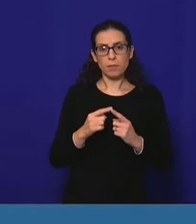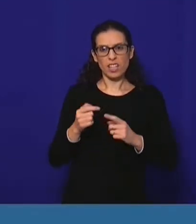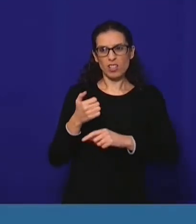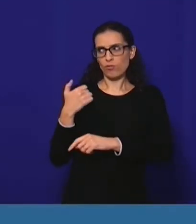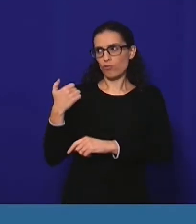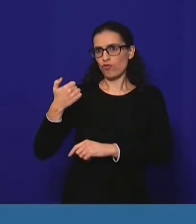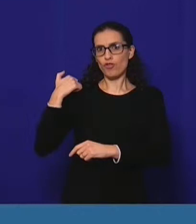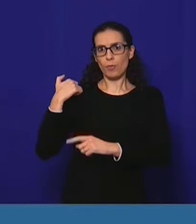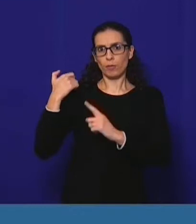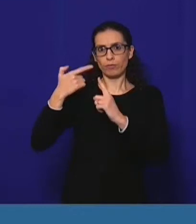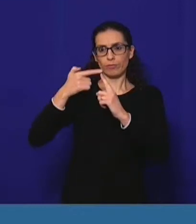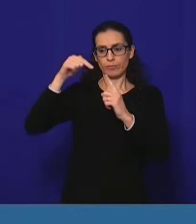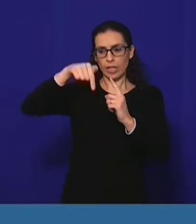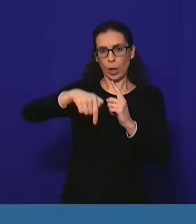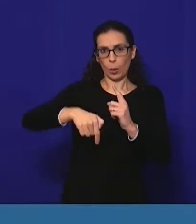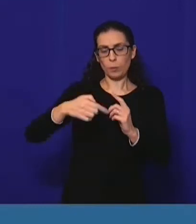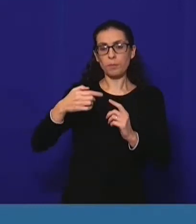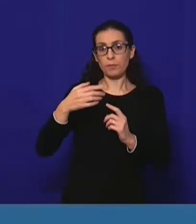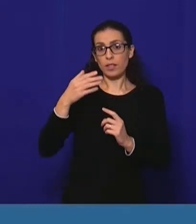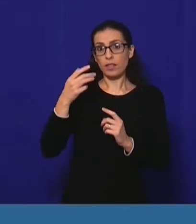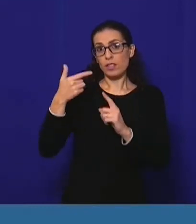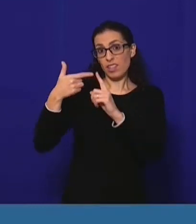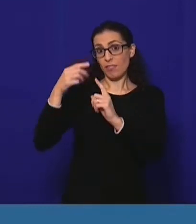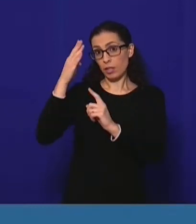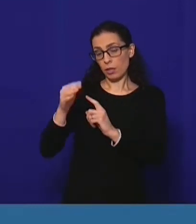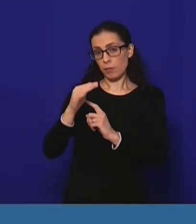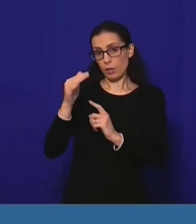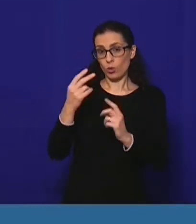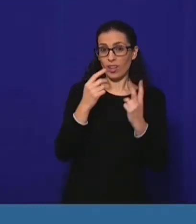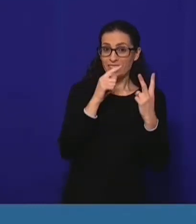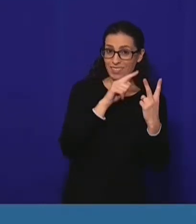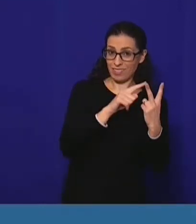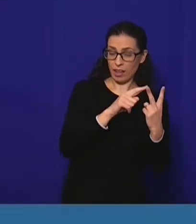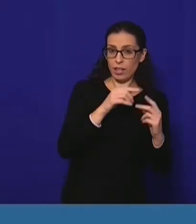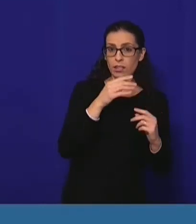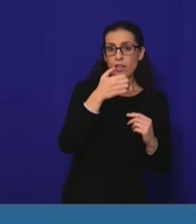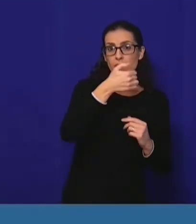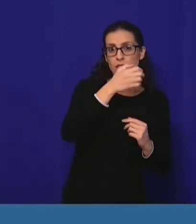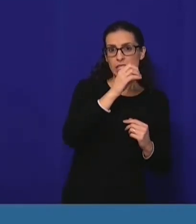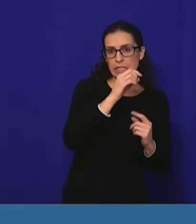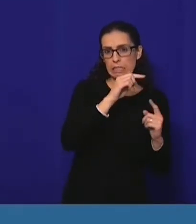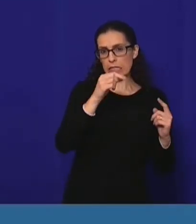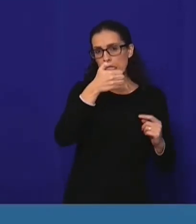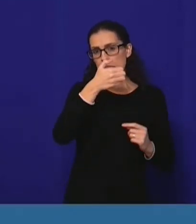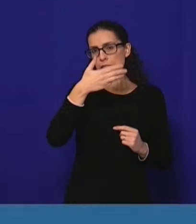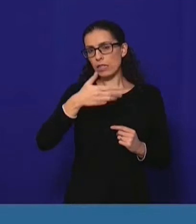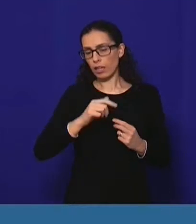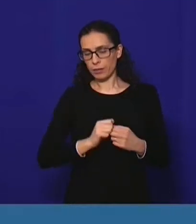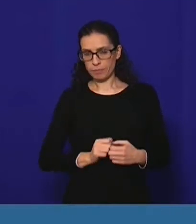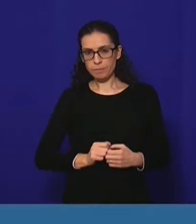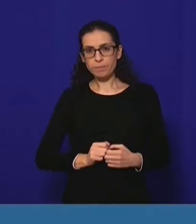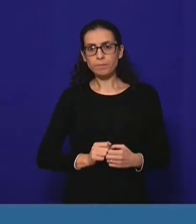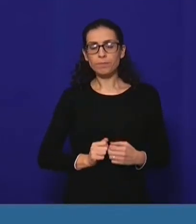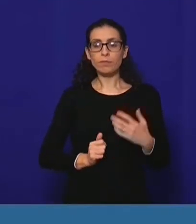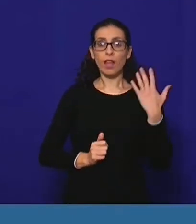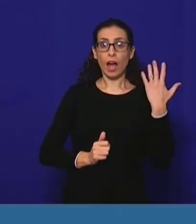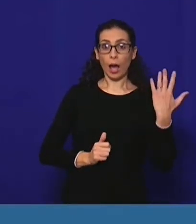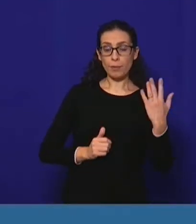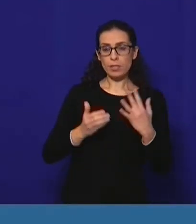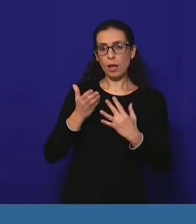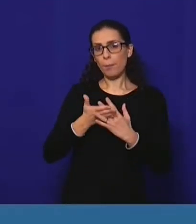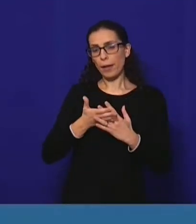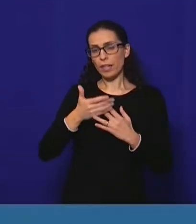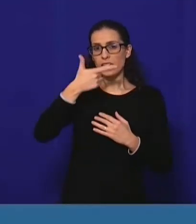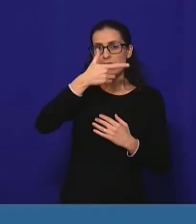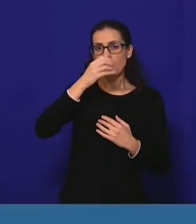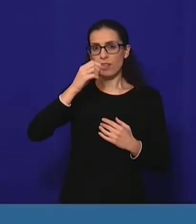infatti jekk inħarsu lejn l-etajiet, kellna 2 persuni bejn 60 u 69 sena, 5 persuni bejn